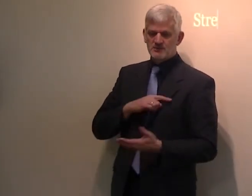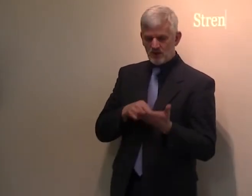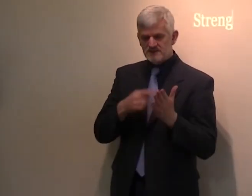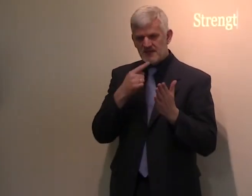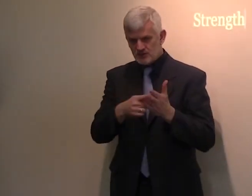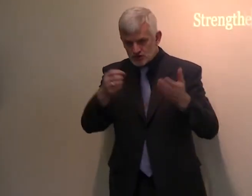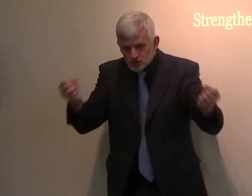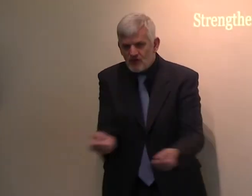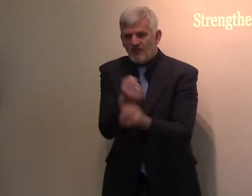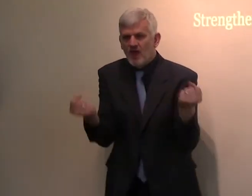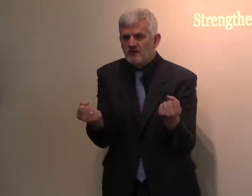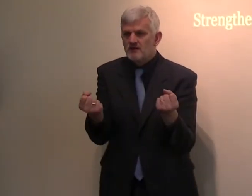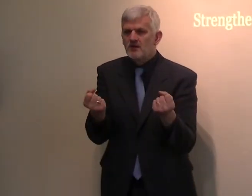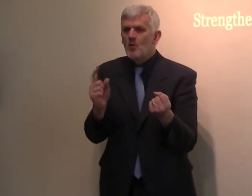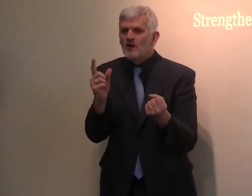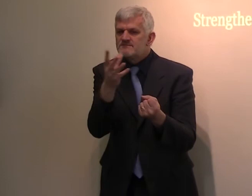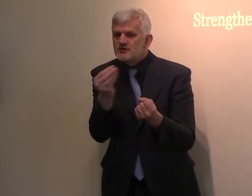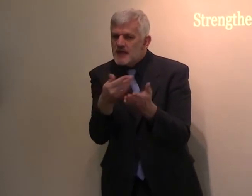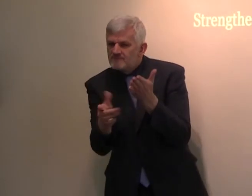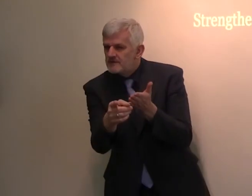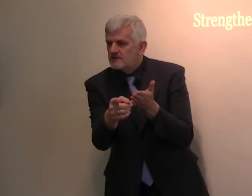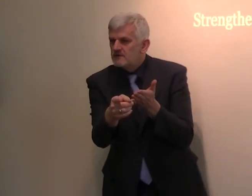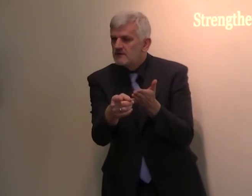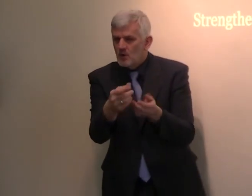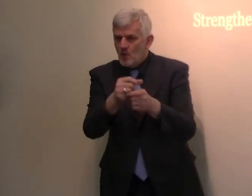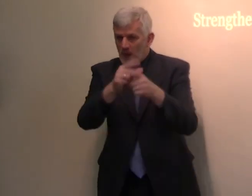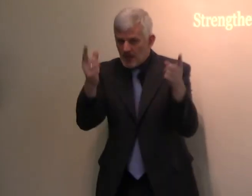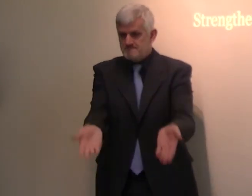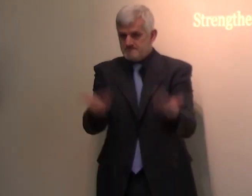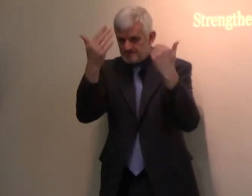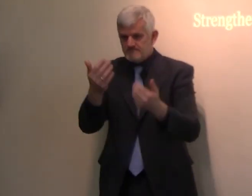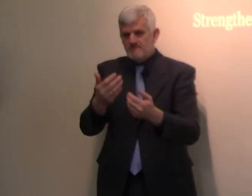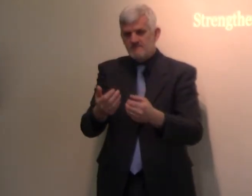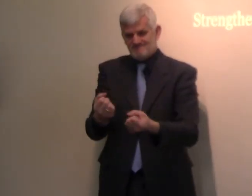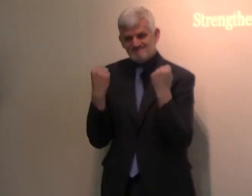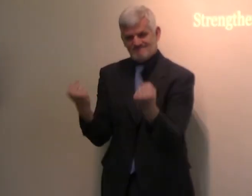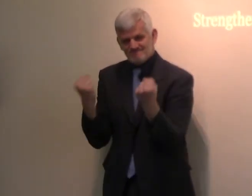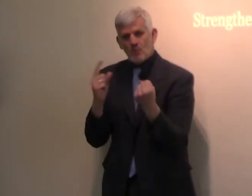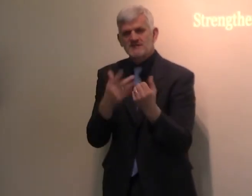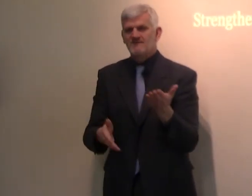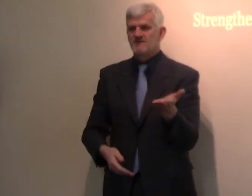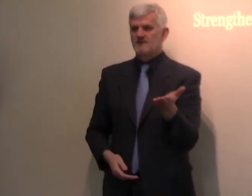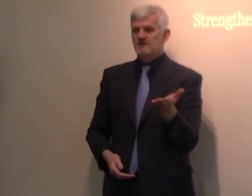strengthen that spiritual residue. Wake up and strengthen the things which remain. Thirdly, he says,